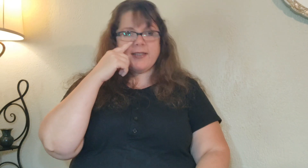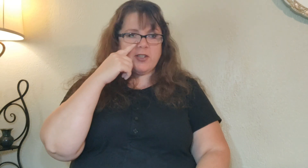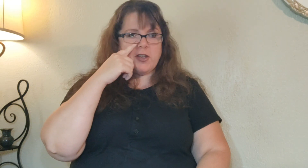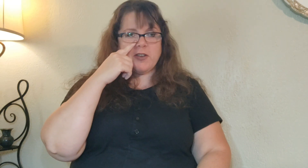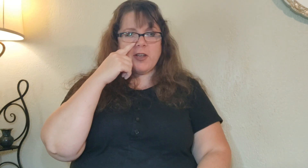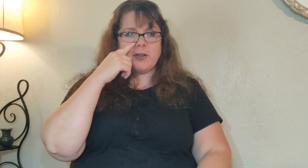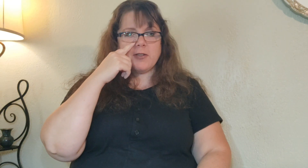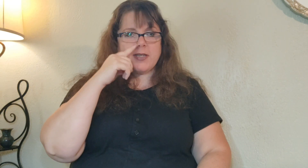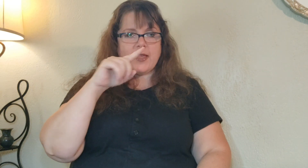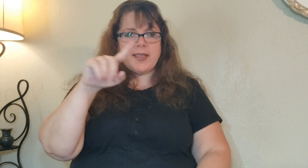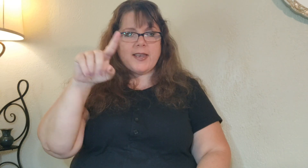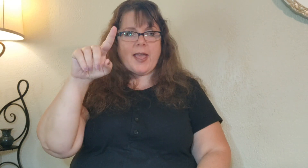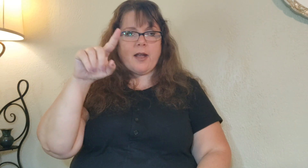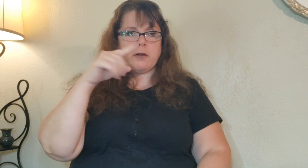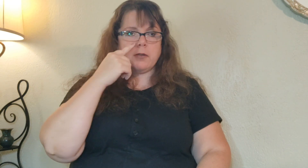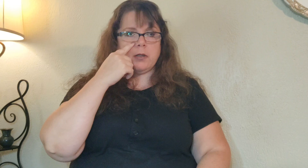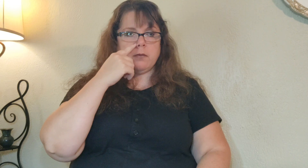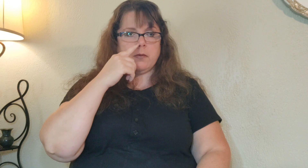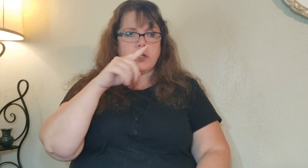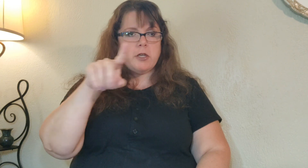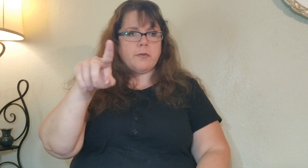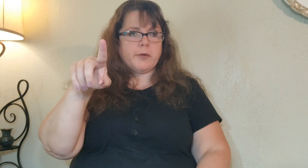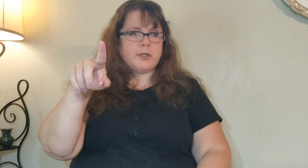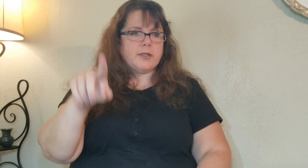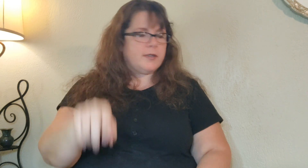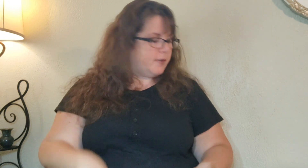next to your nose and then out. Humorous.